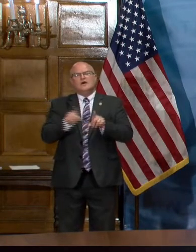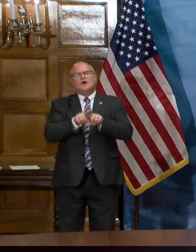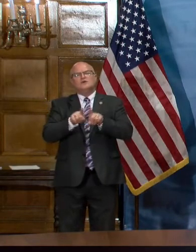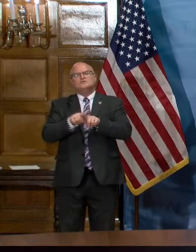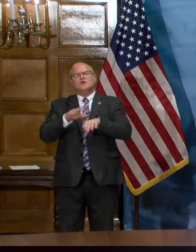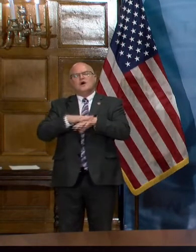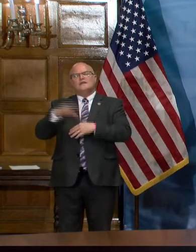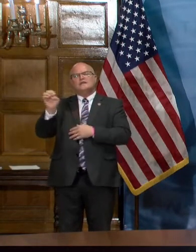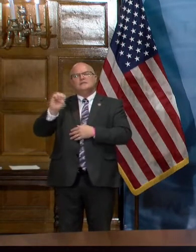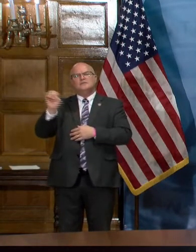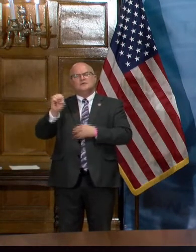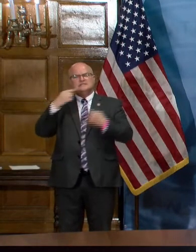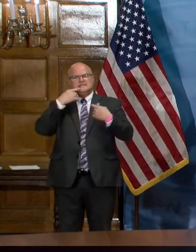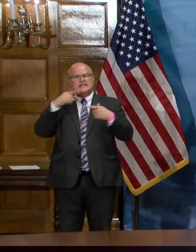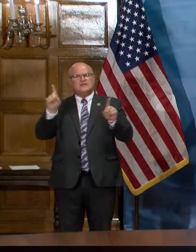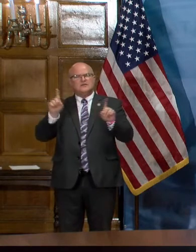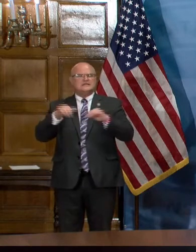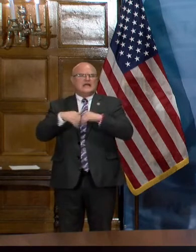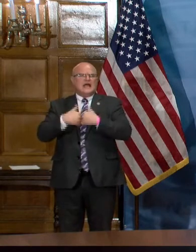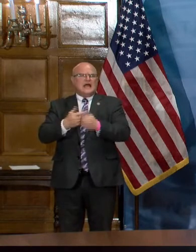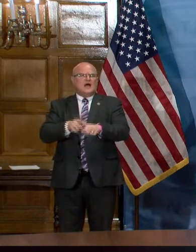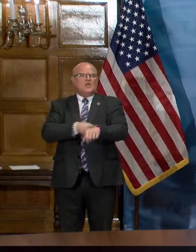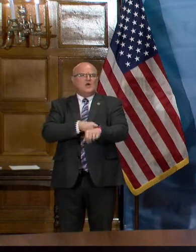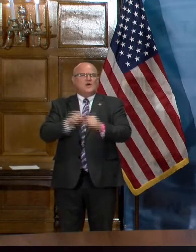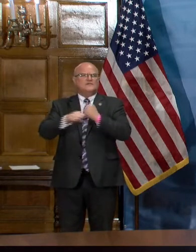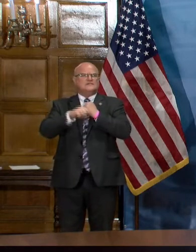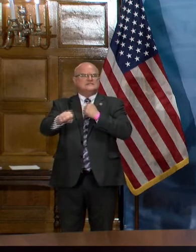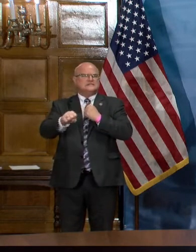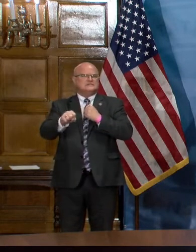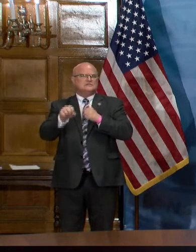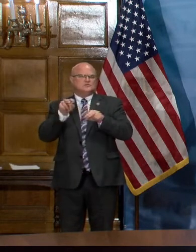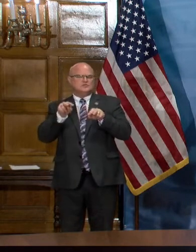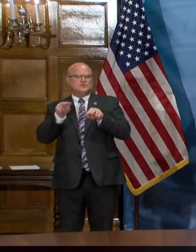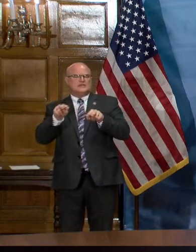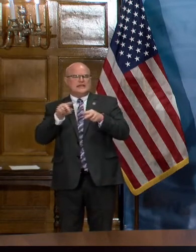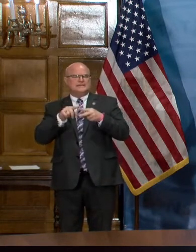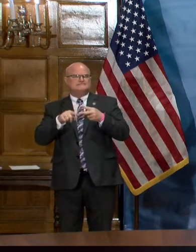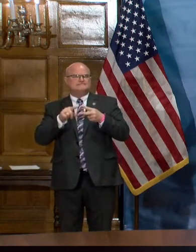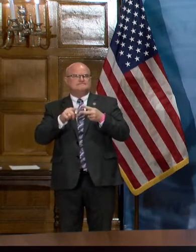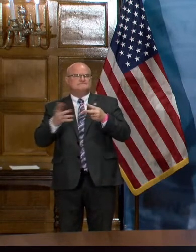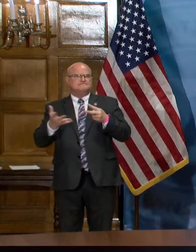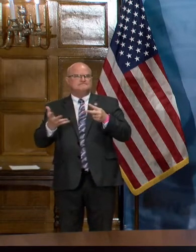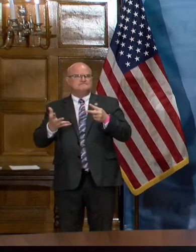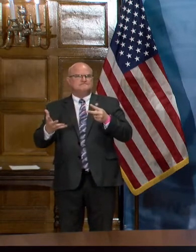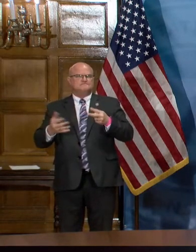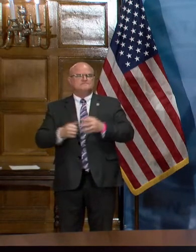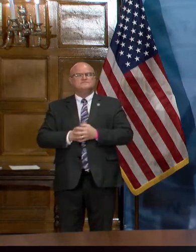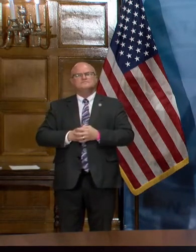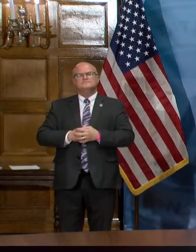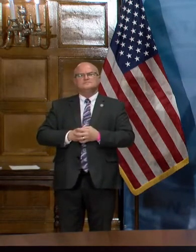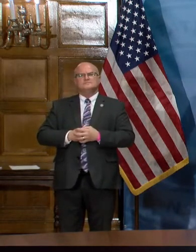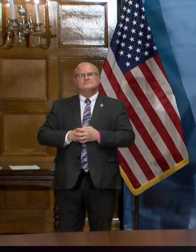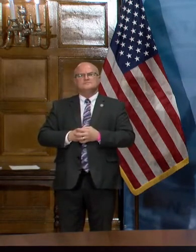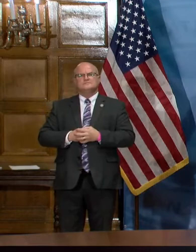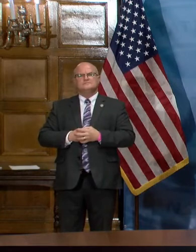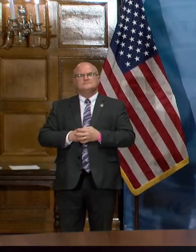on the emergency declaration, how long of an extension are you planning on issuing for the next extension of the